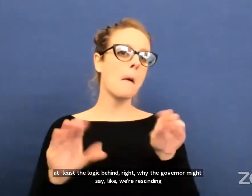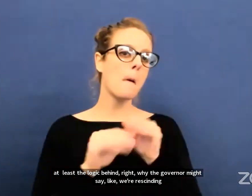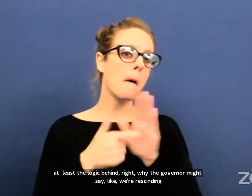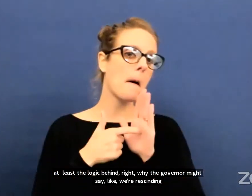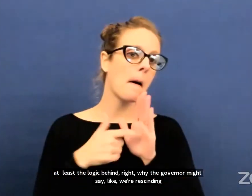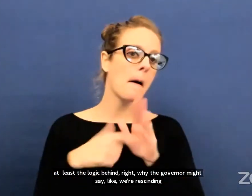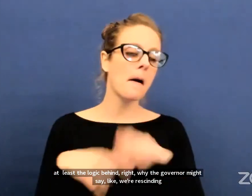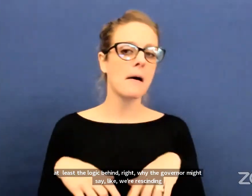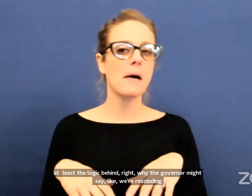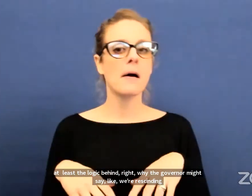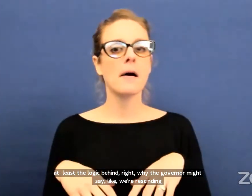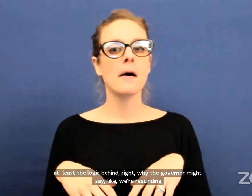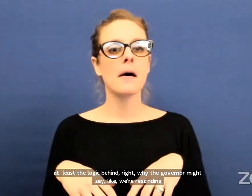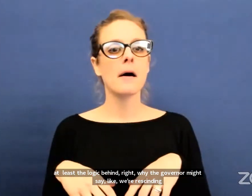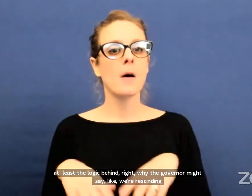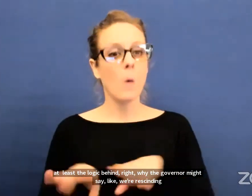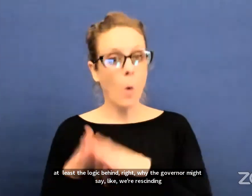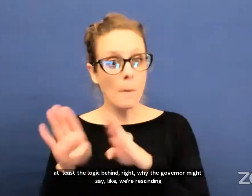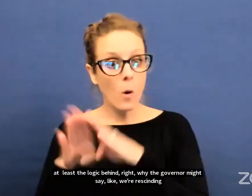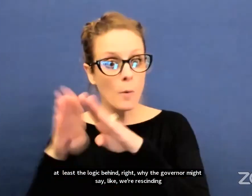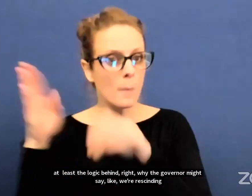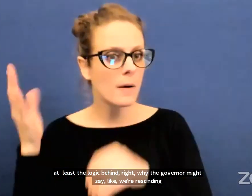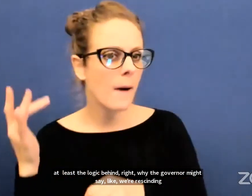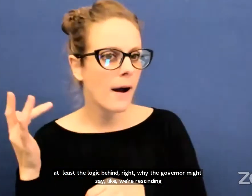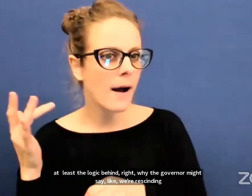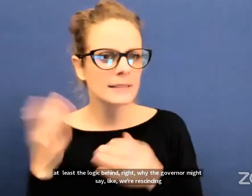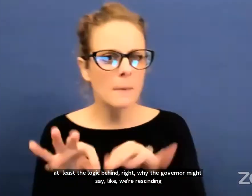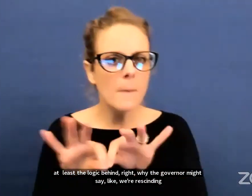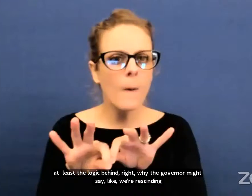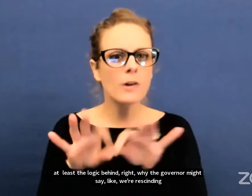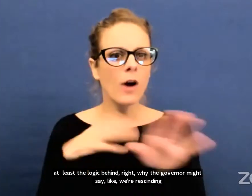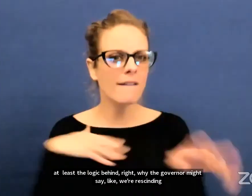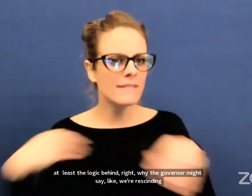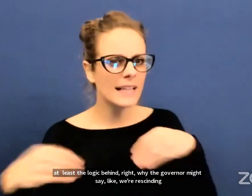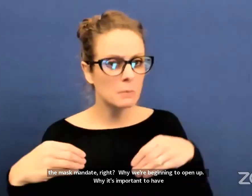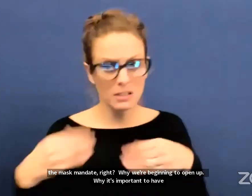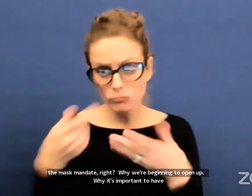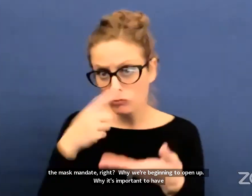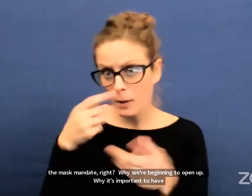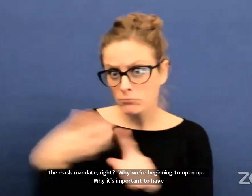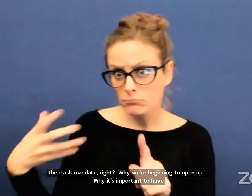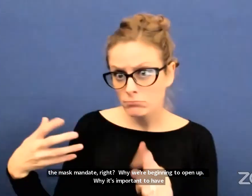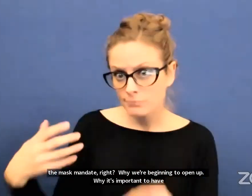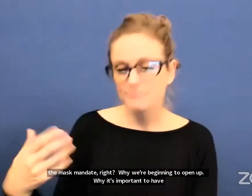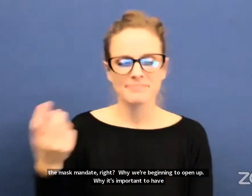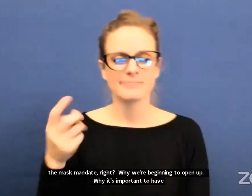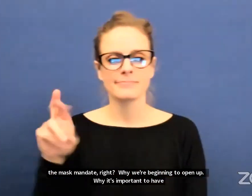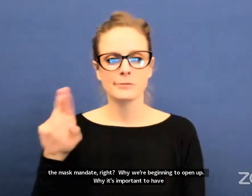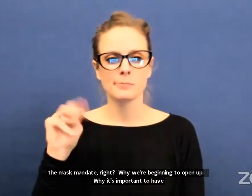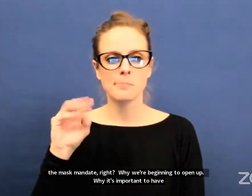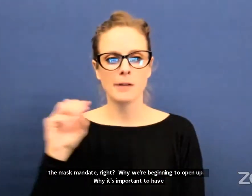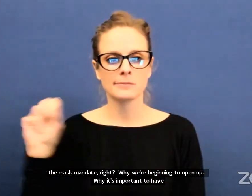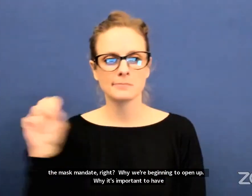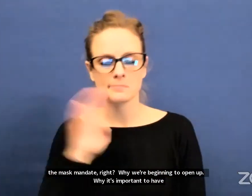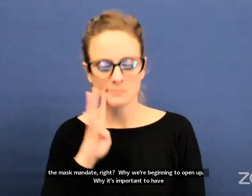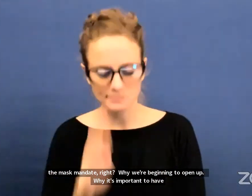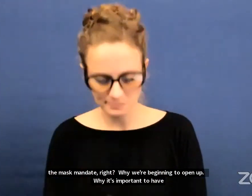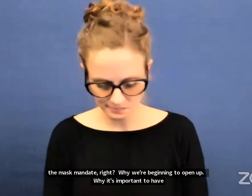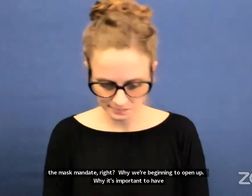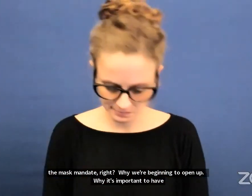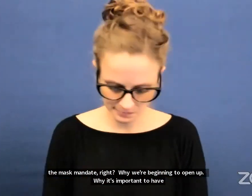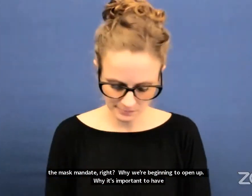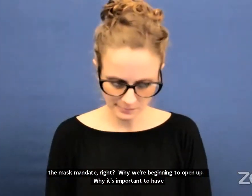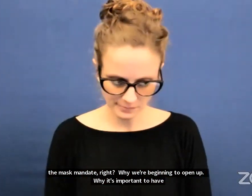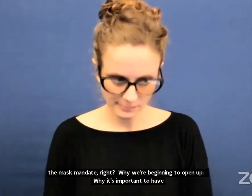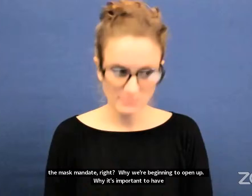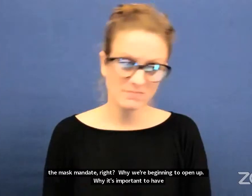why we're beginning to open up, why it's important to have some flexibility. Yeah, I think there's a lot in here.